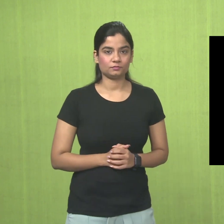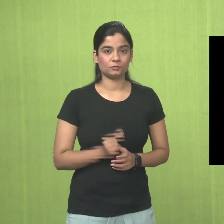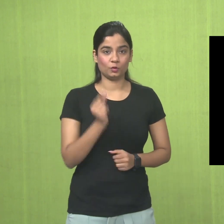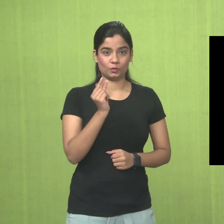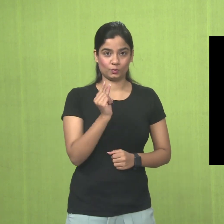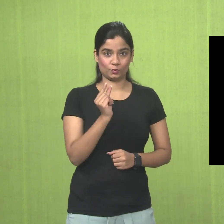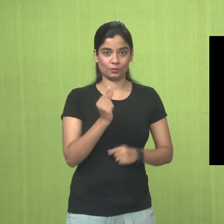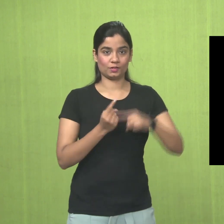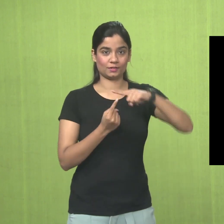Utilization,